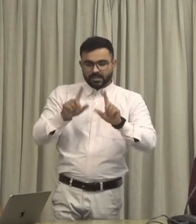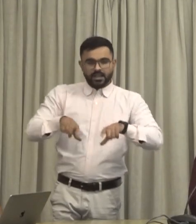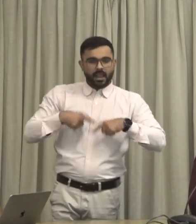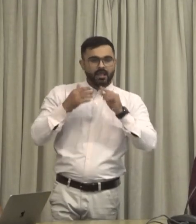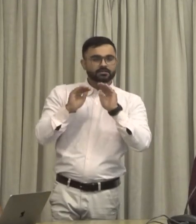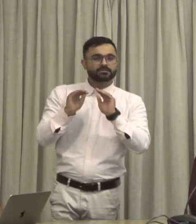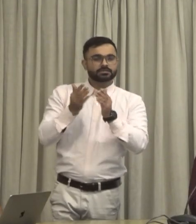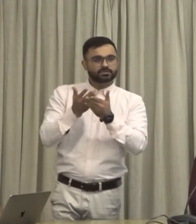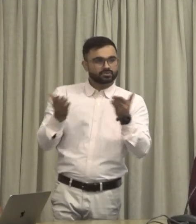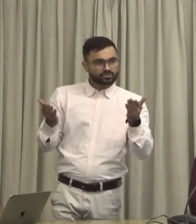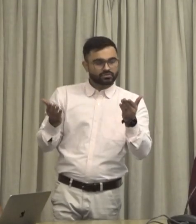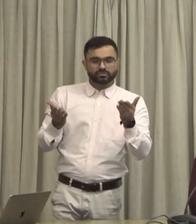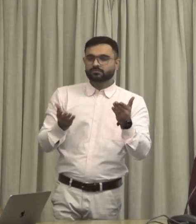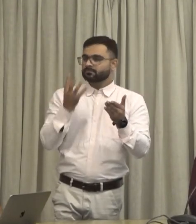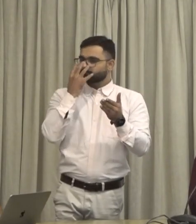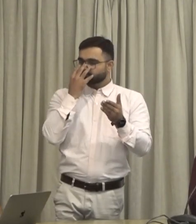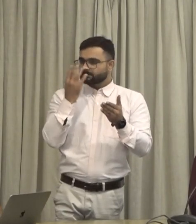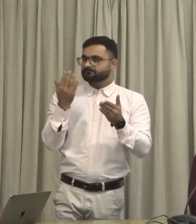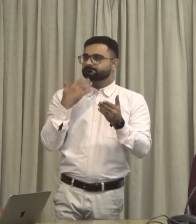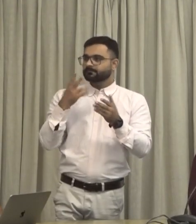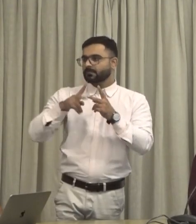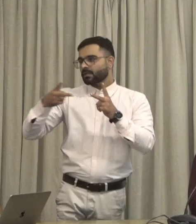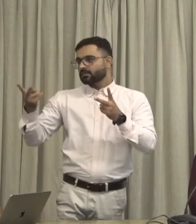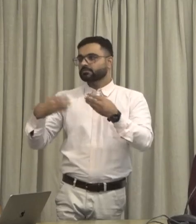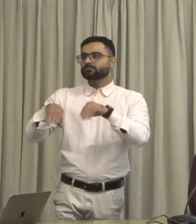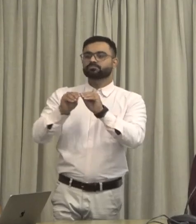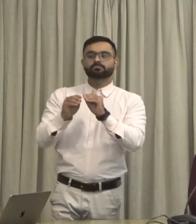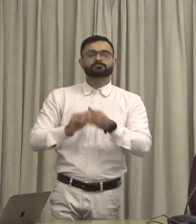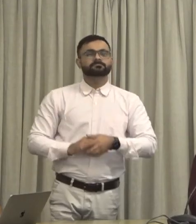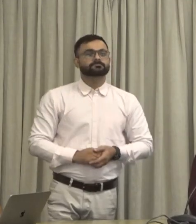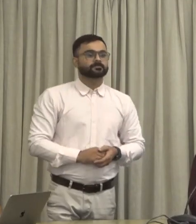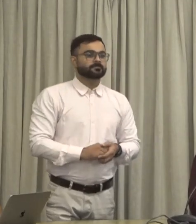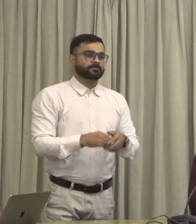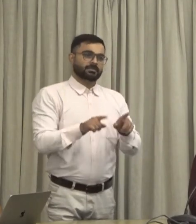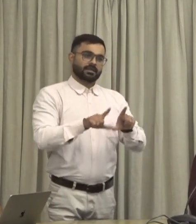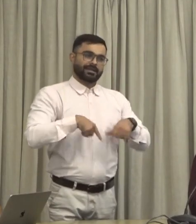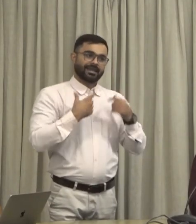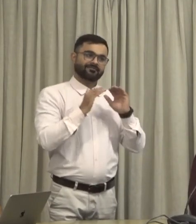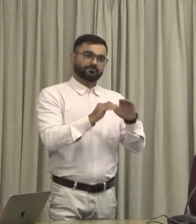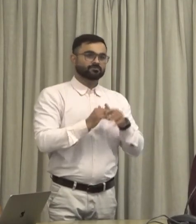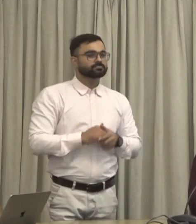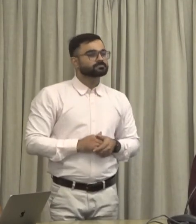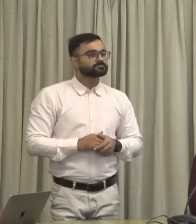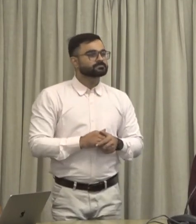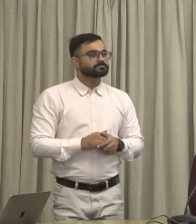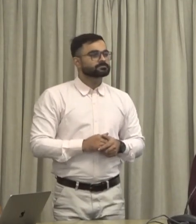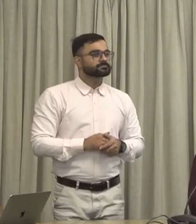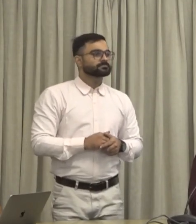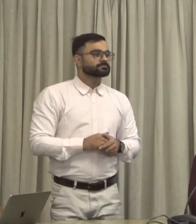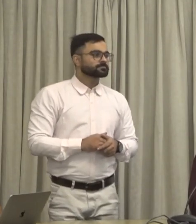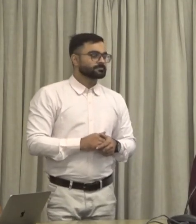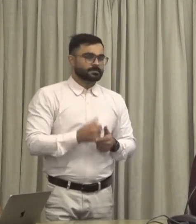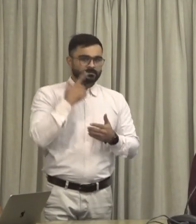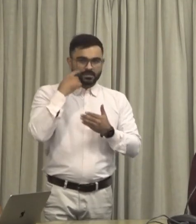support. Ventilator is one such. There are many other types of life support. So